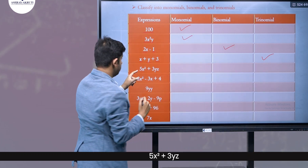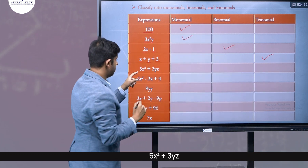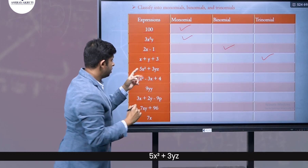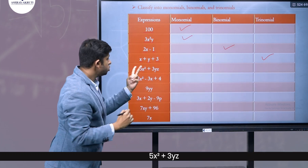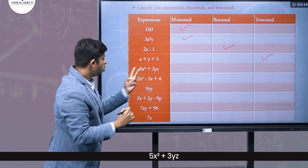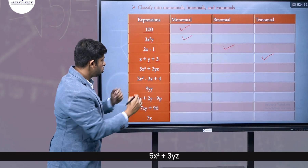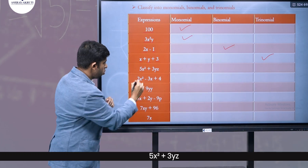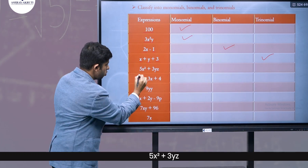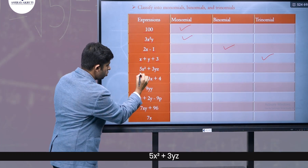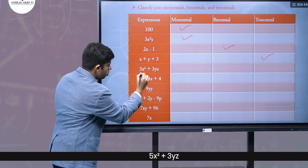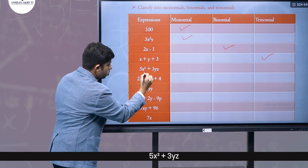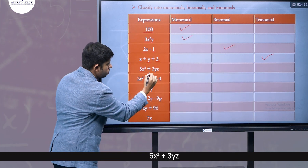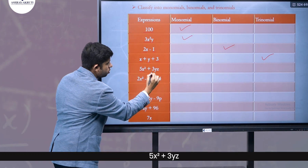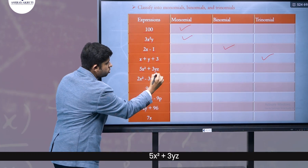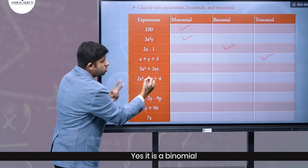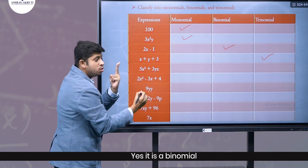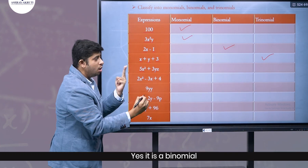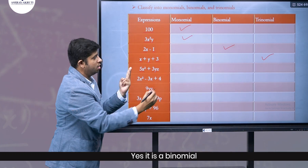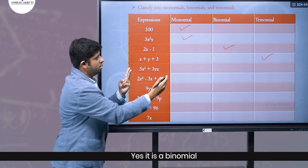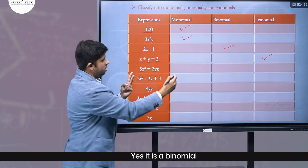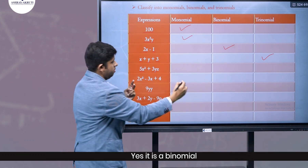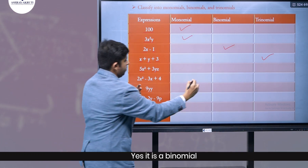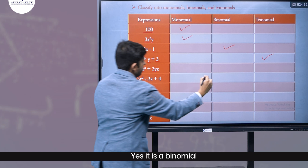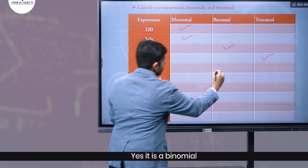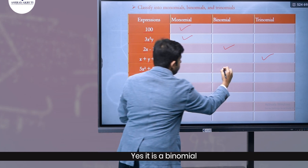5x square plus 3yz. Yes, it is a binomial.